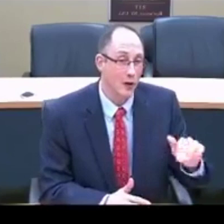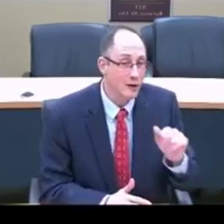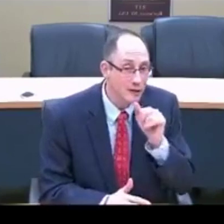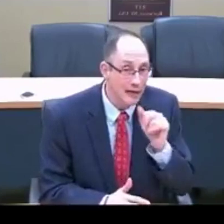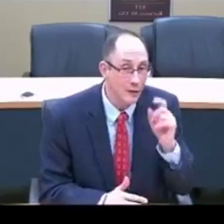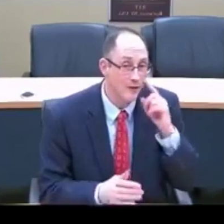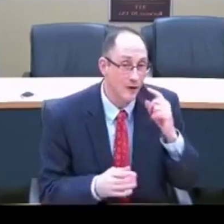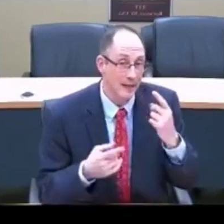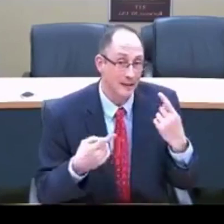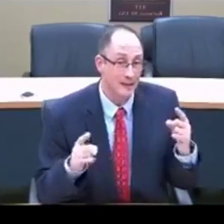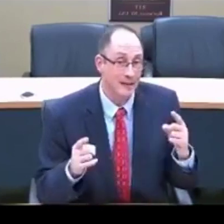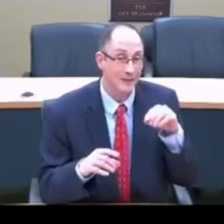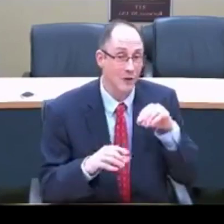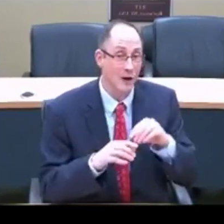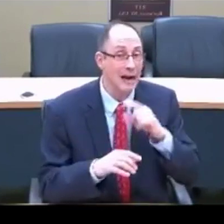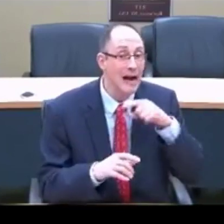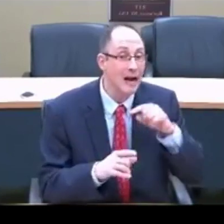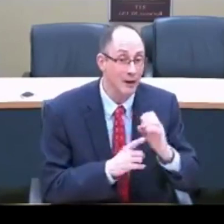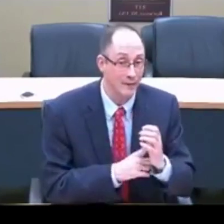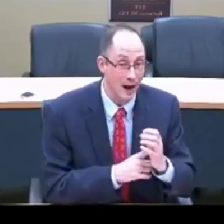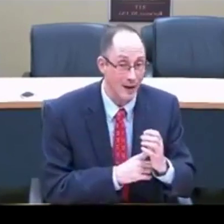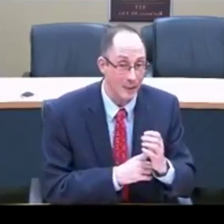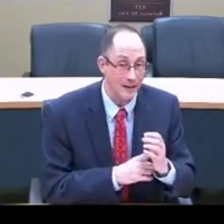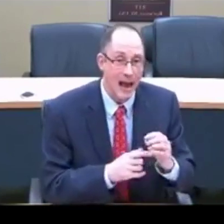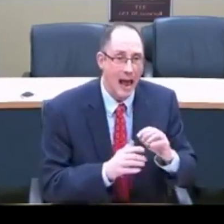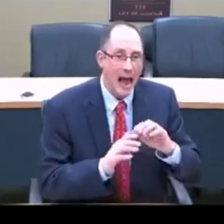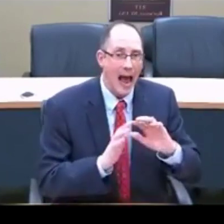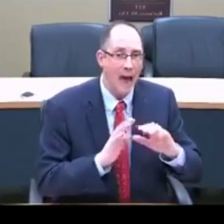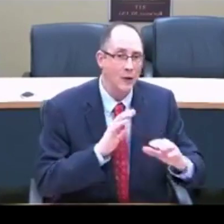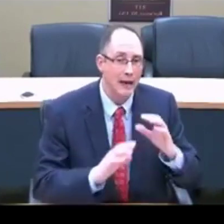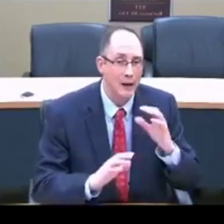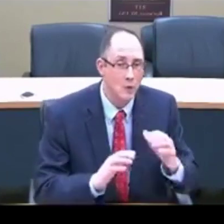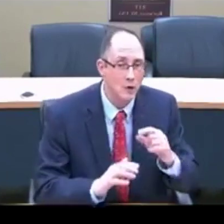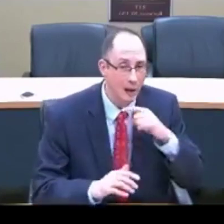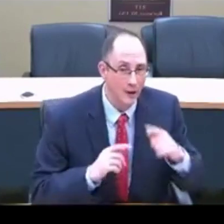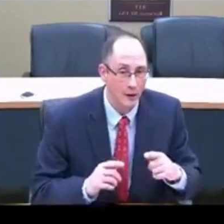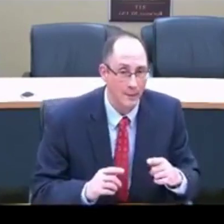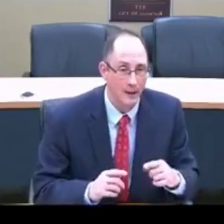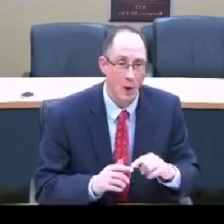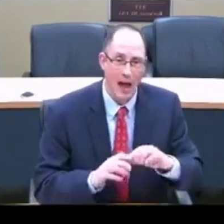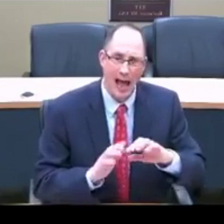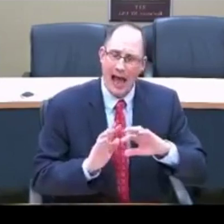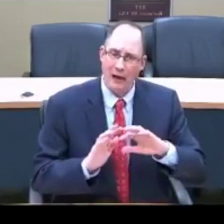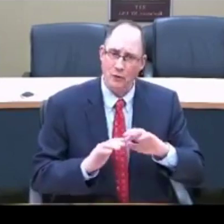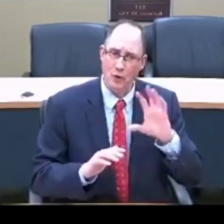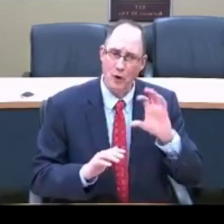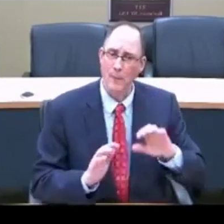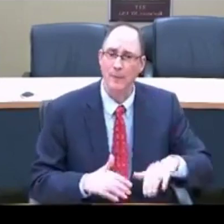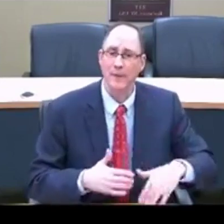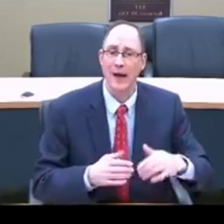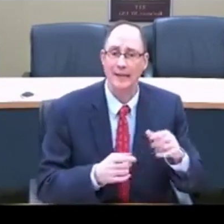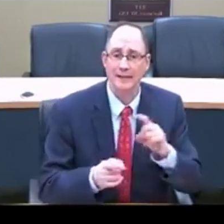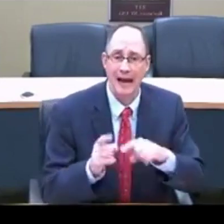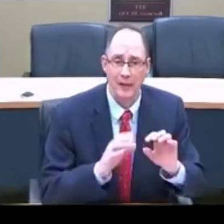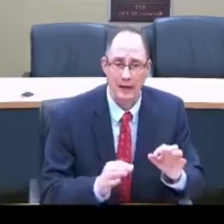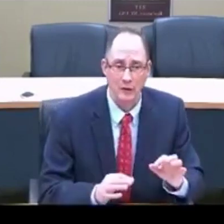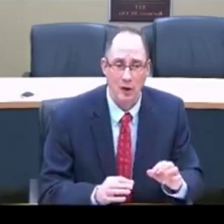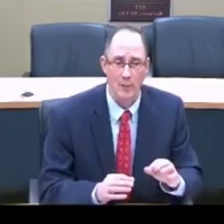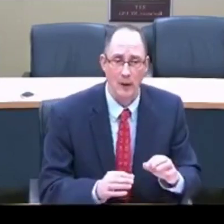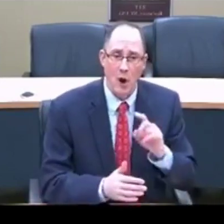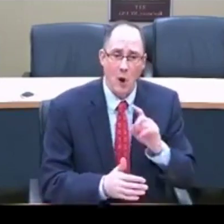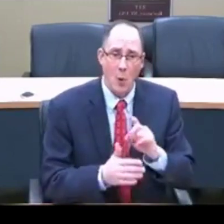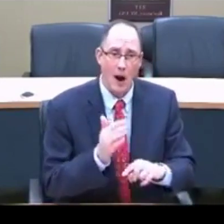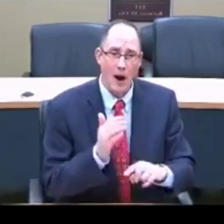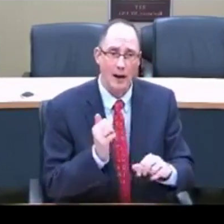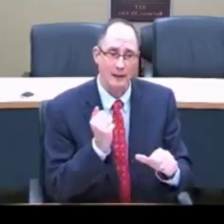their secret for being successful in a hearing environment? How do they communicate with hearing people? Do companies provide sign language interpreter?